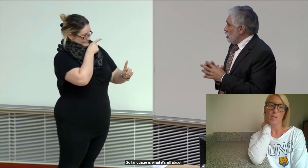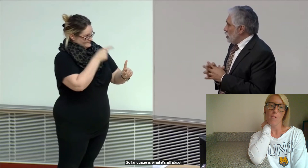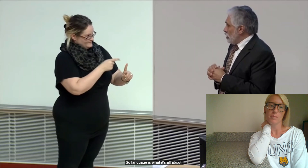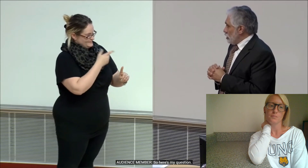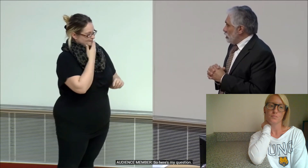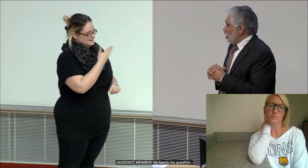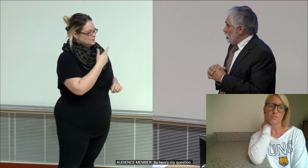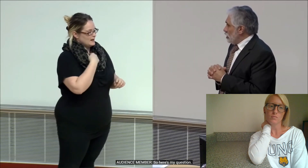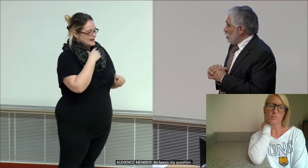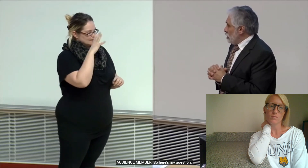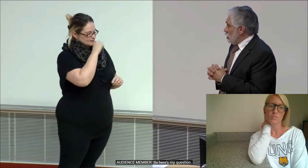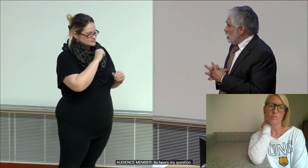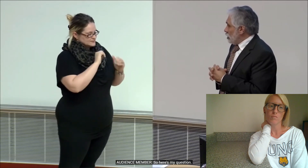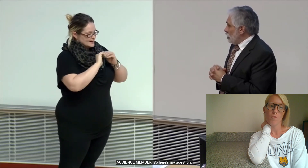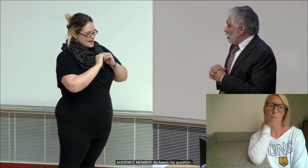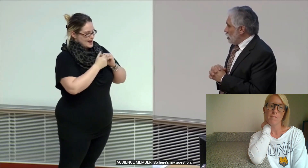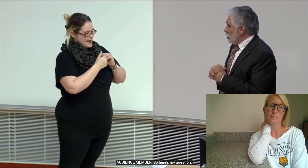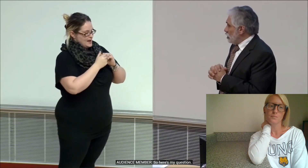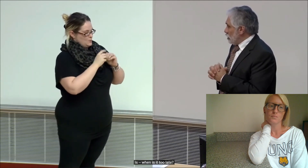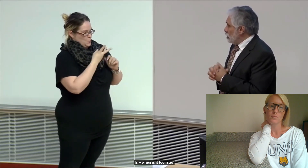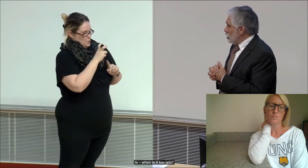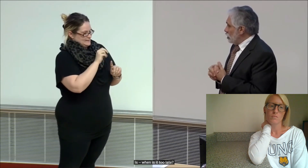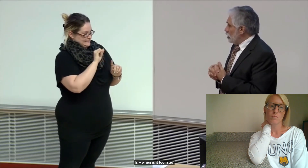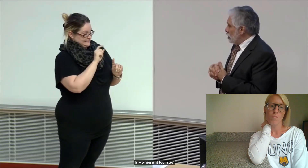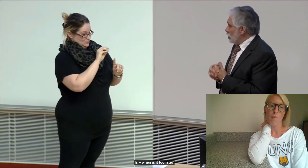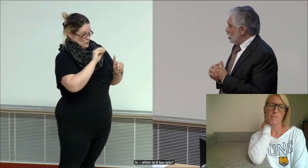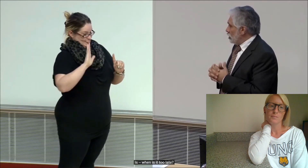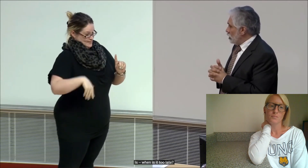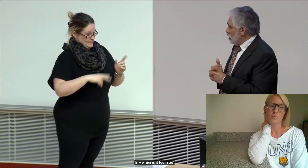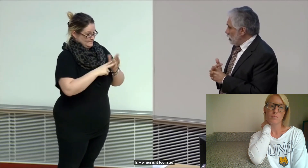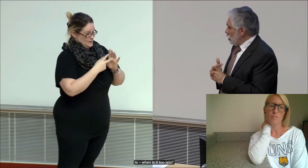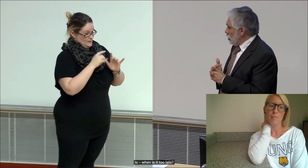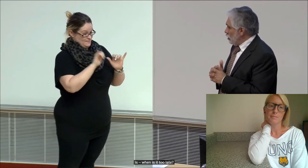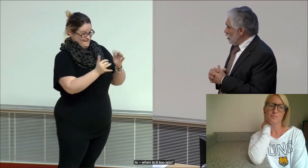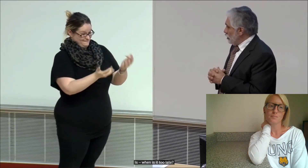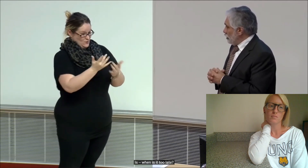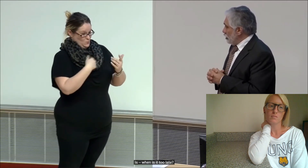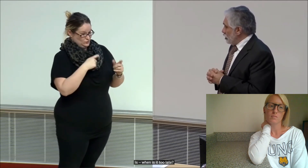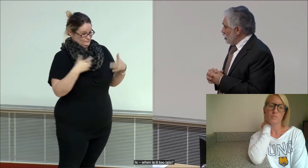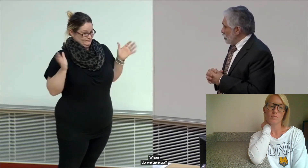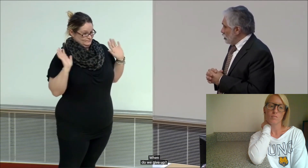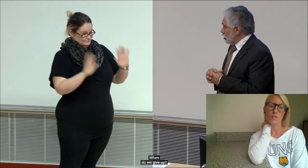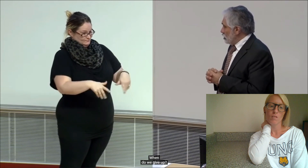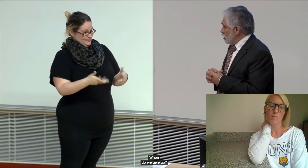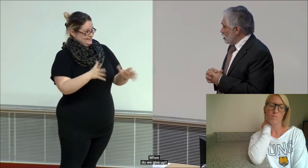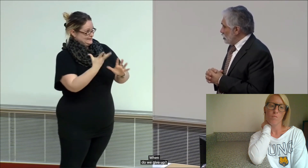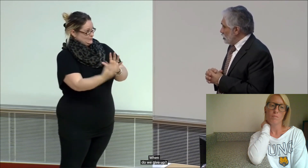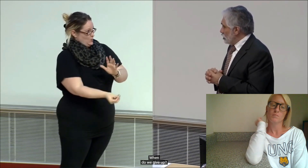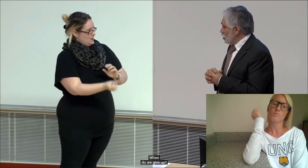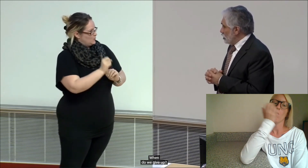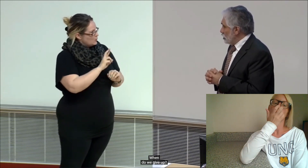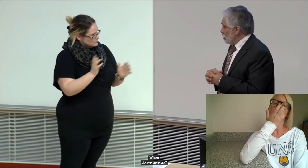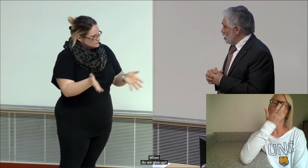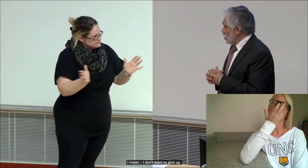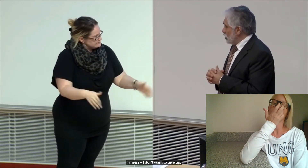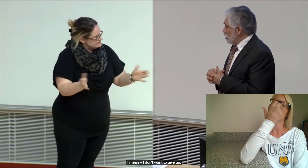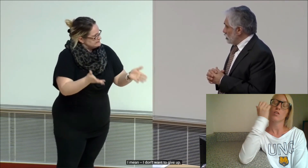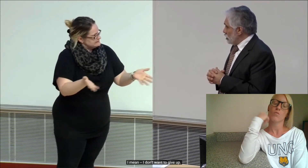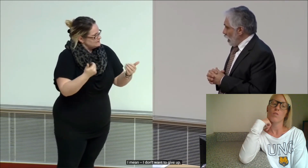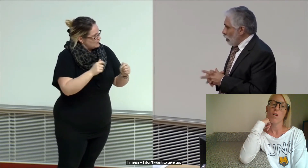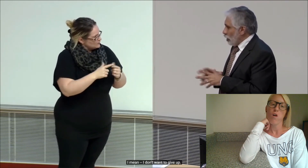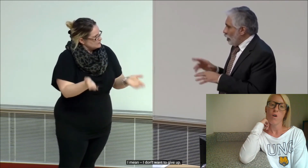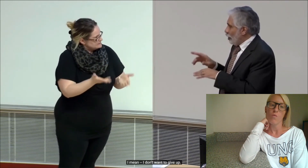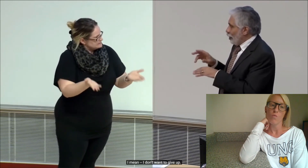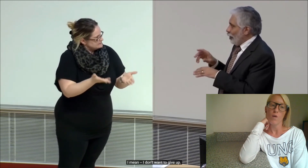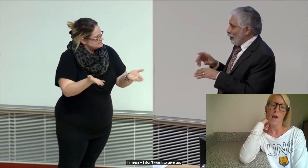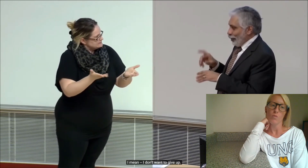it's about. all about. So here's my question is, when is it too late? When do we give up? So I when do we mean,